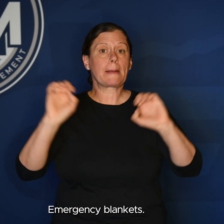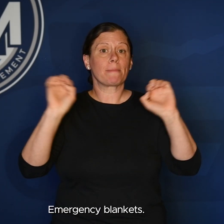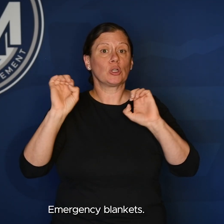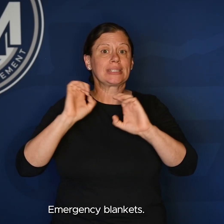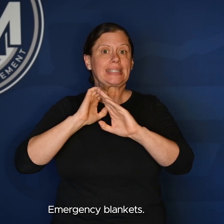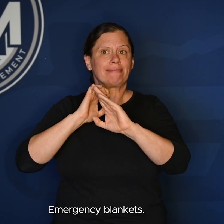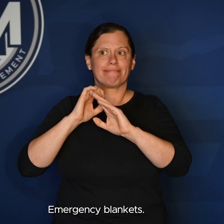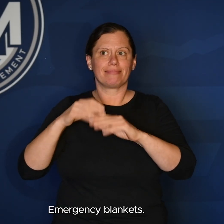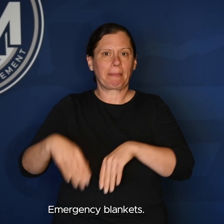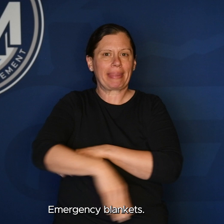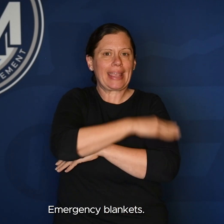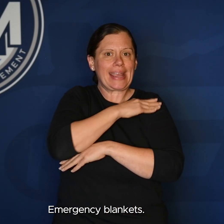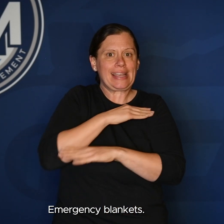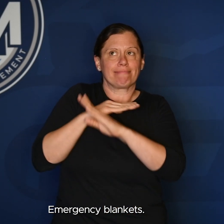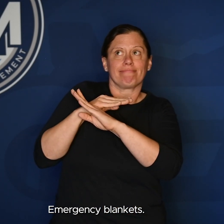emergency blanket,